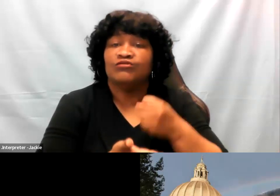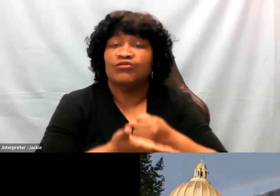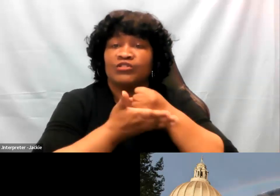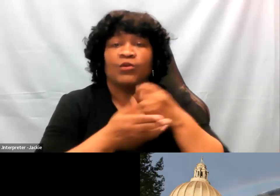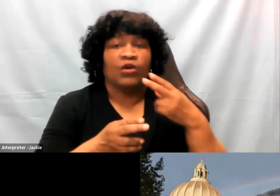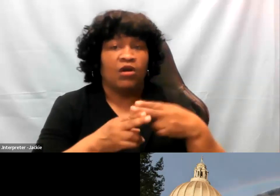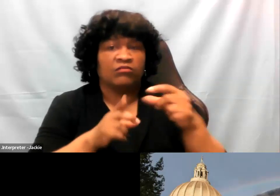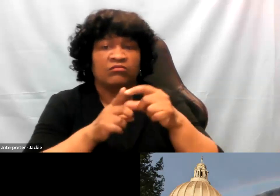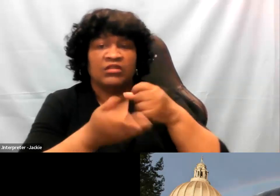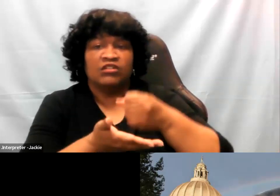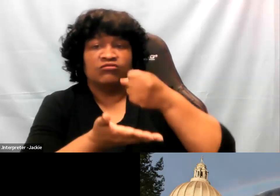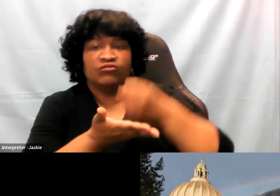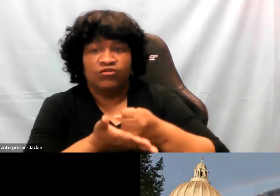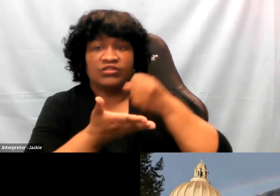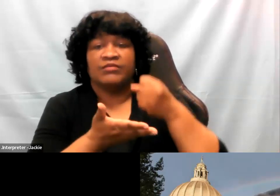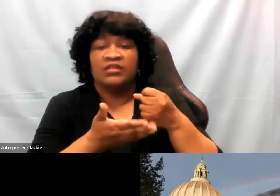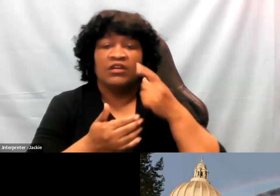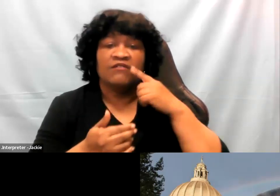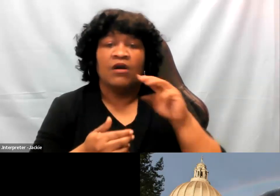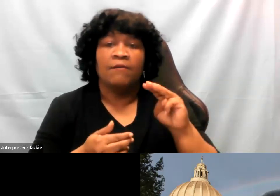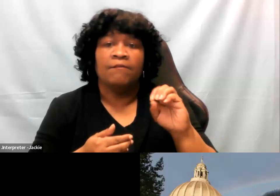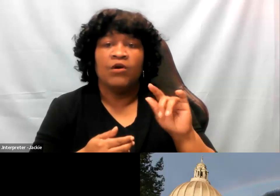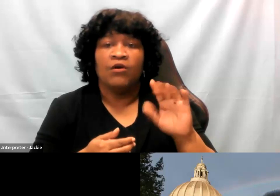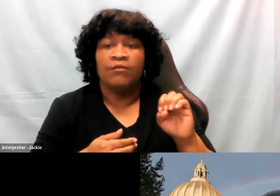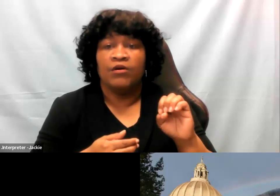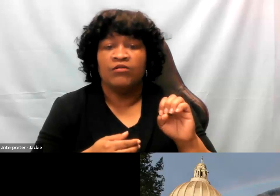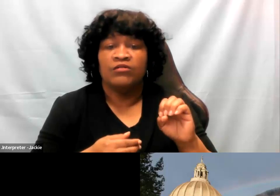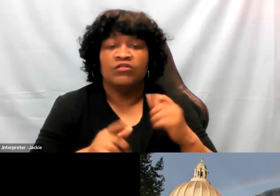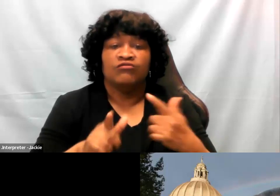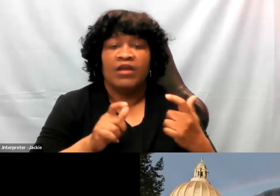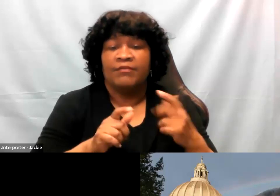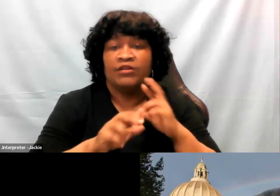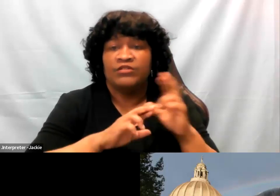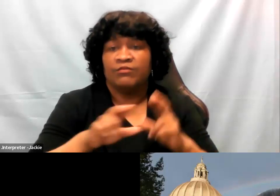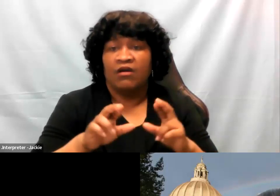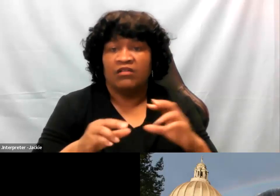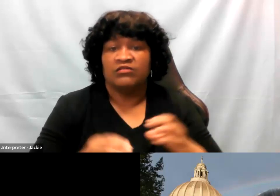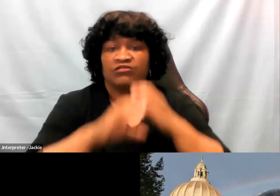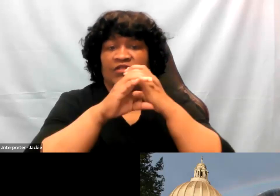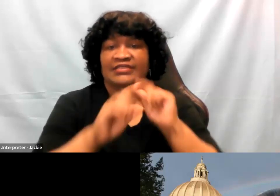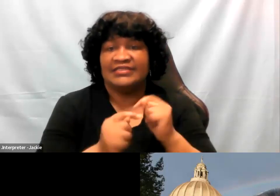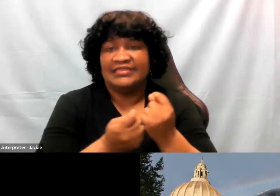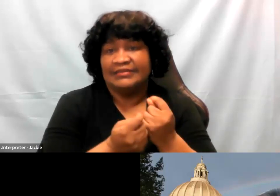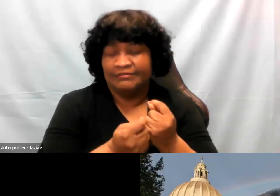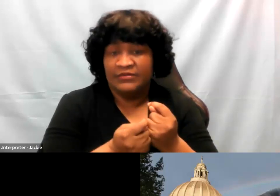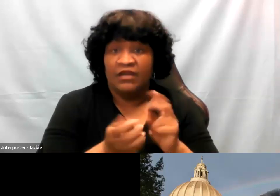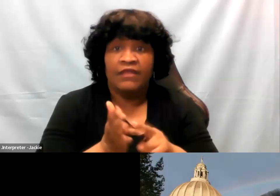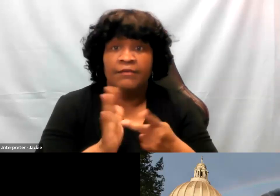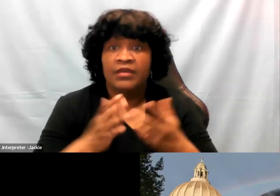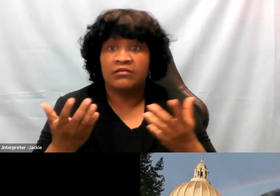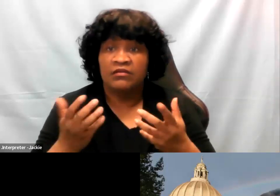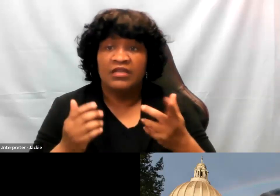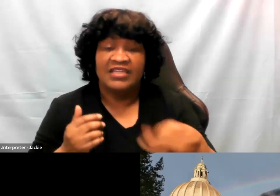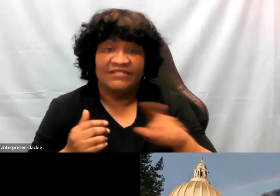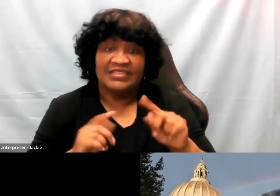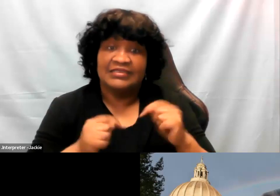calling it, for mobile rapid response crisis teams. And basically what that means is that if these